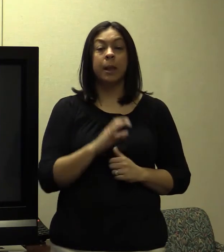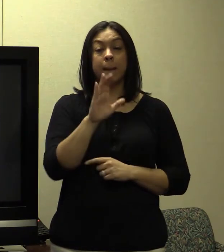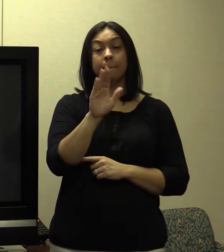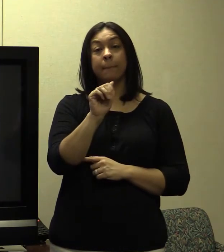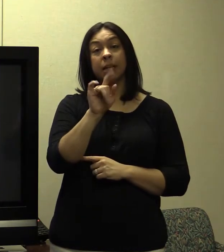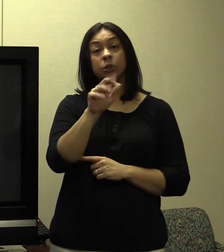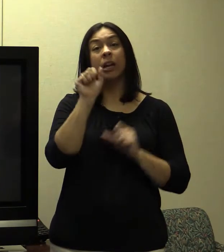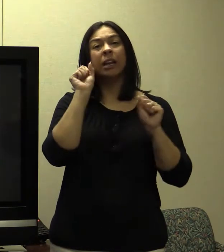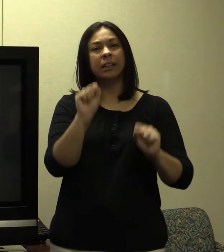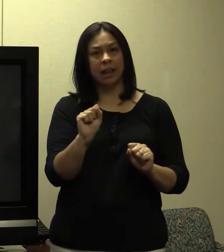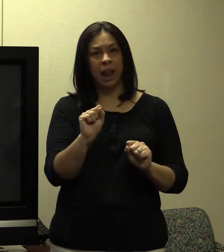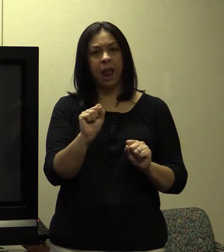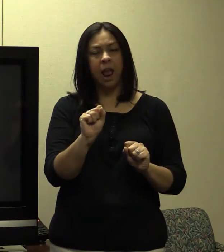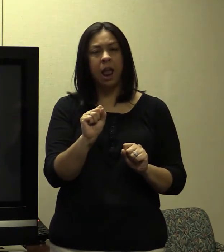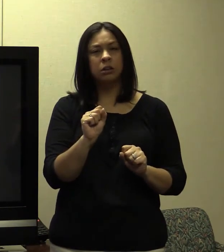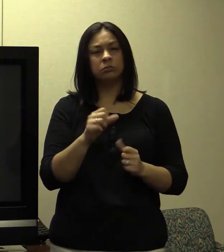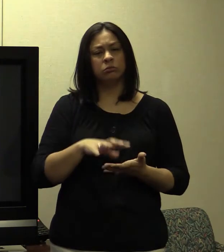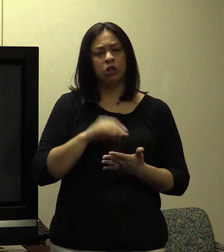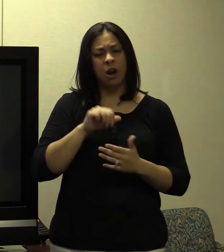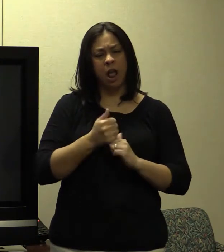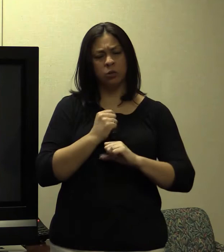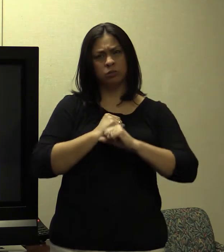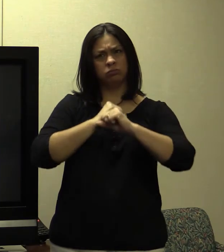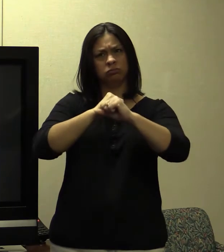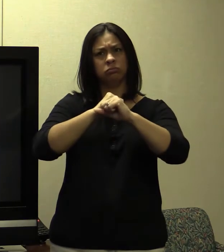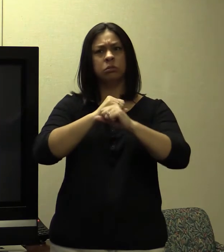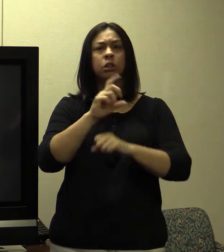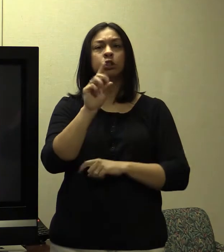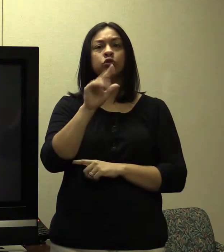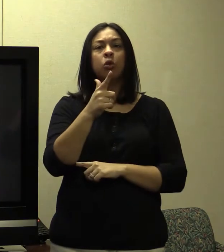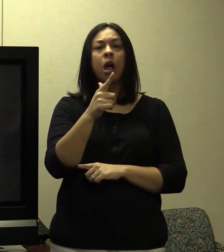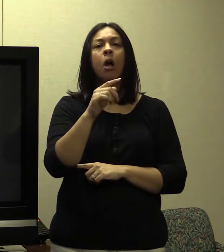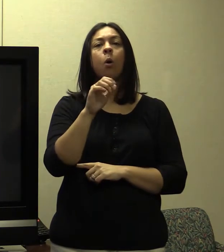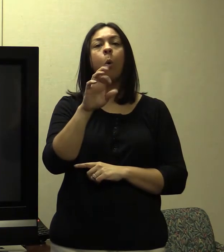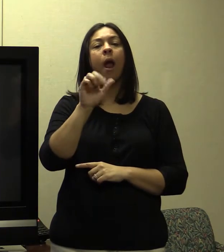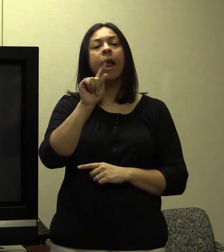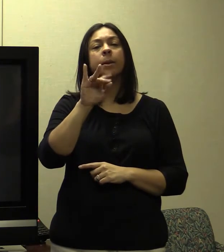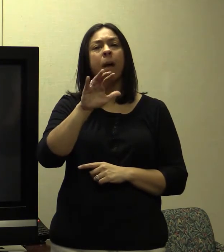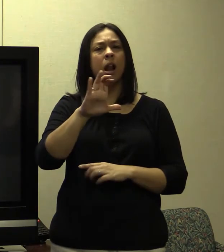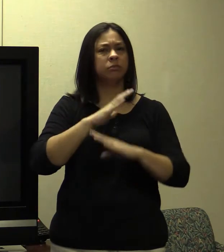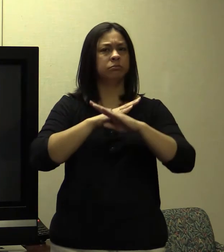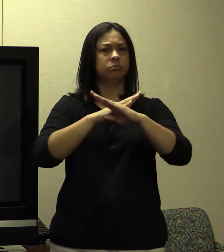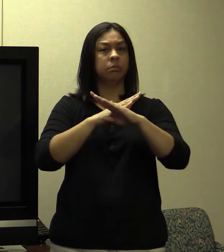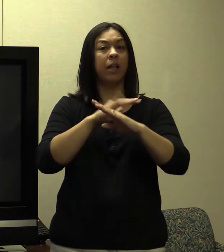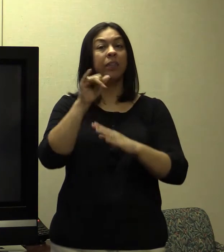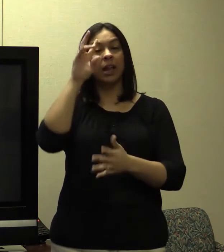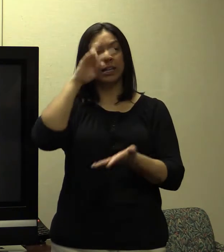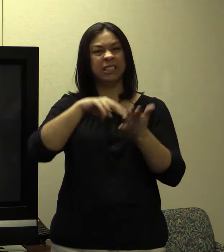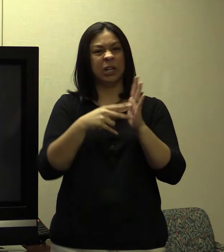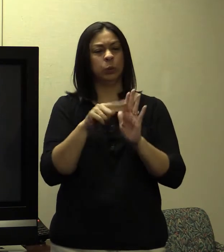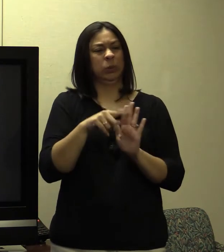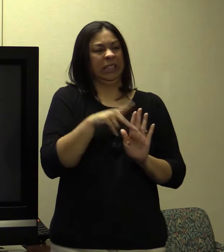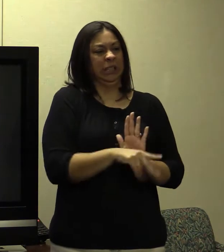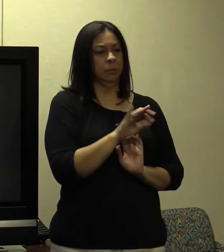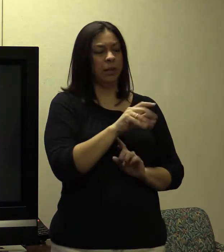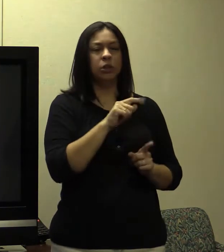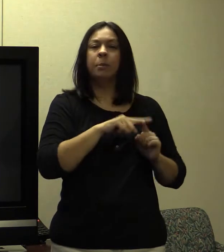can build up resistance to drugs, which is antibiotic resistance, which is intended to kill them.